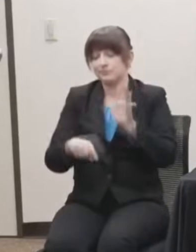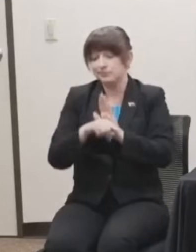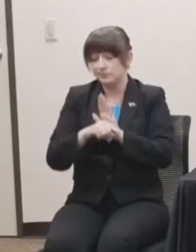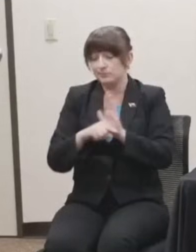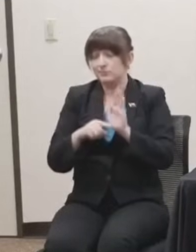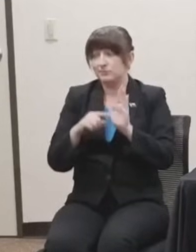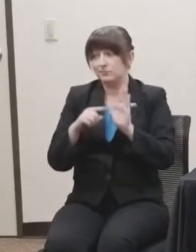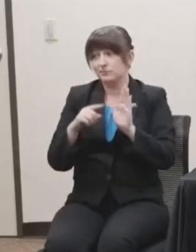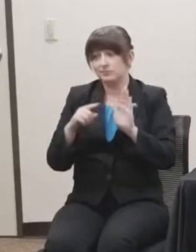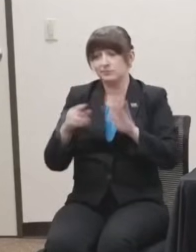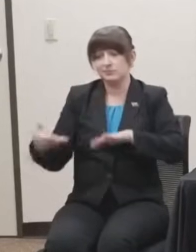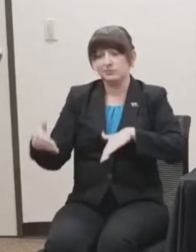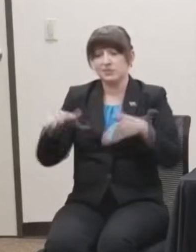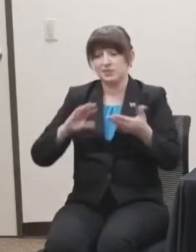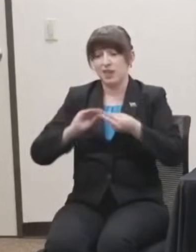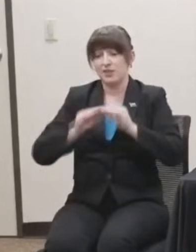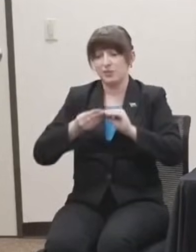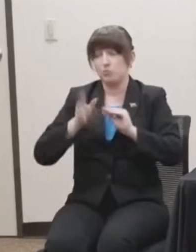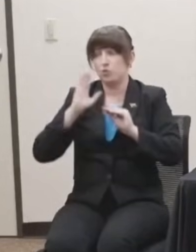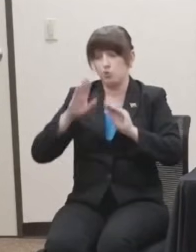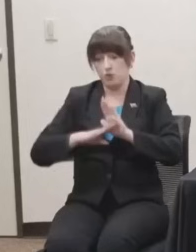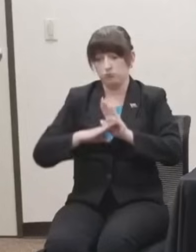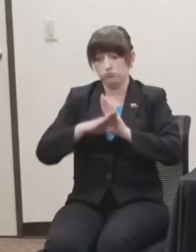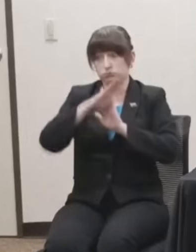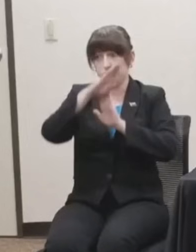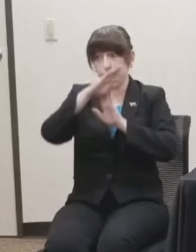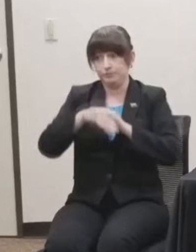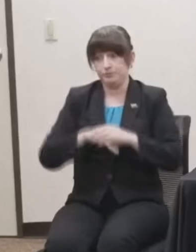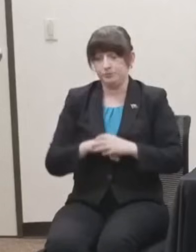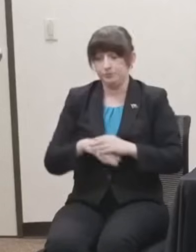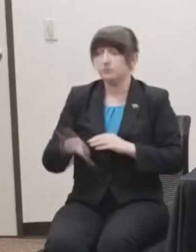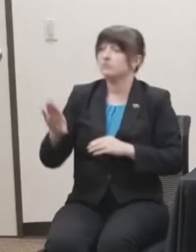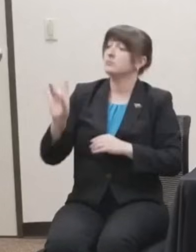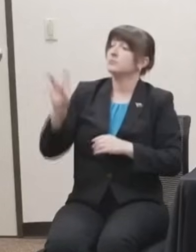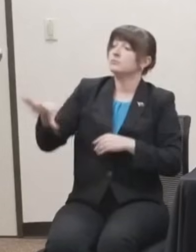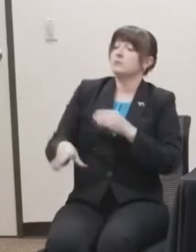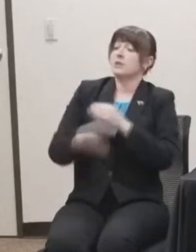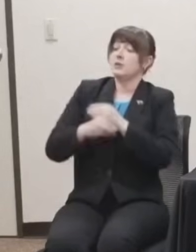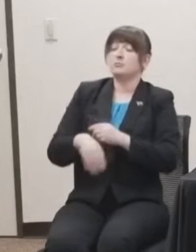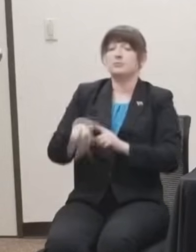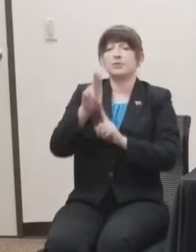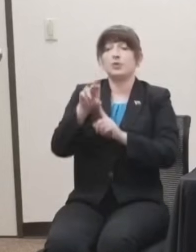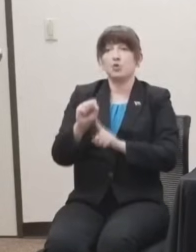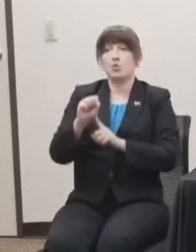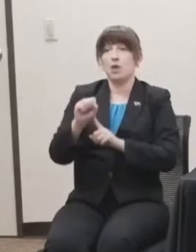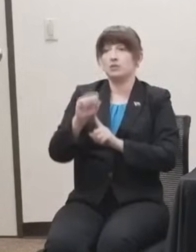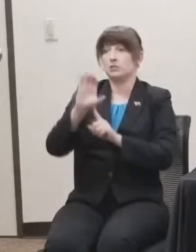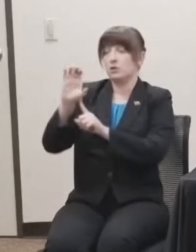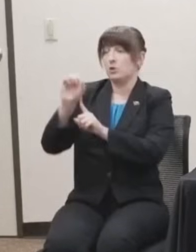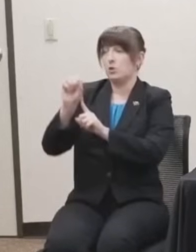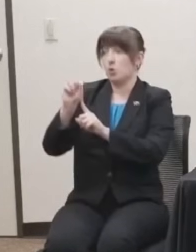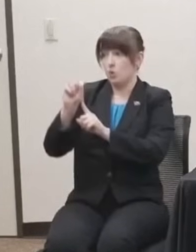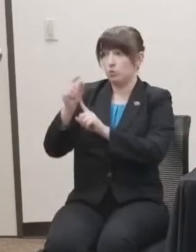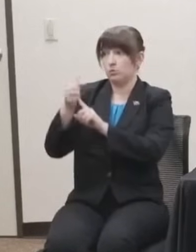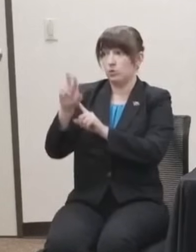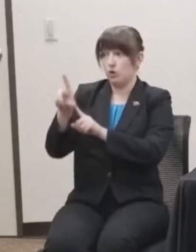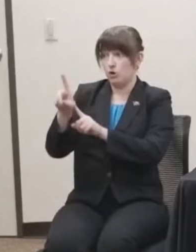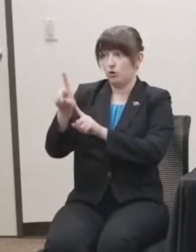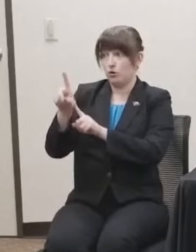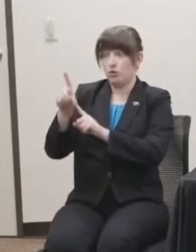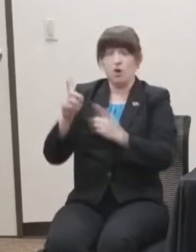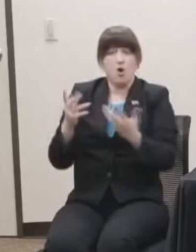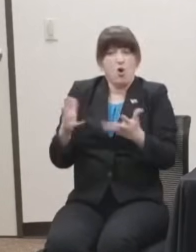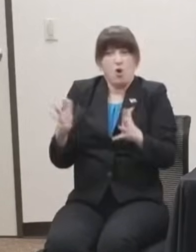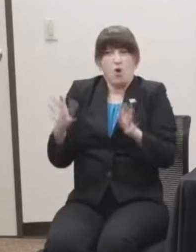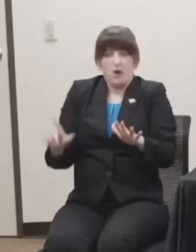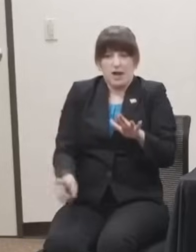rise today and tomorrow. One other thing to add to that is the U.S. Coast Guard, part of the federal government, was here working long before the declaration was granted based